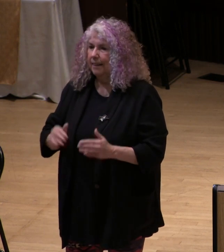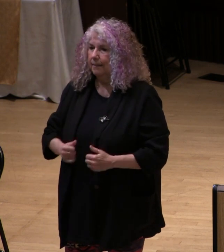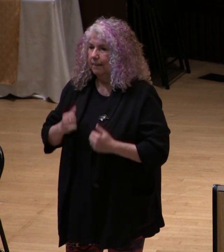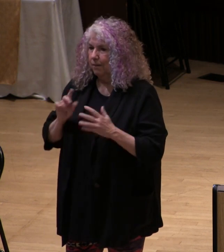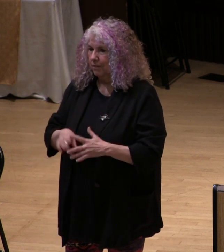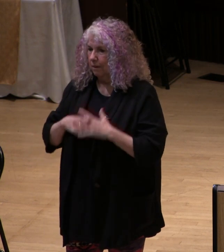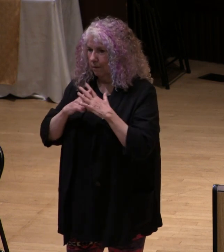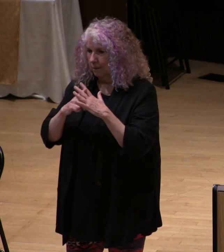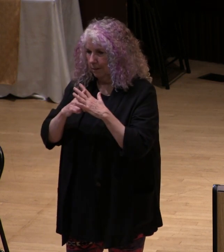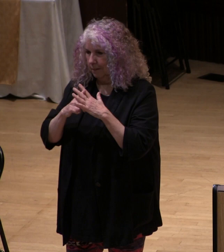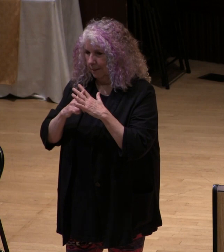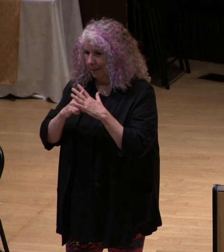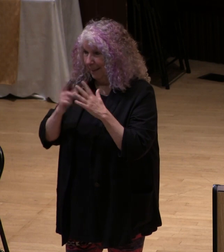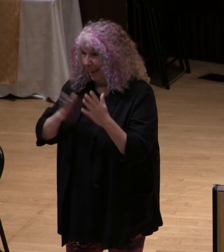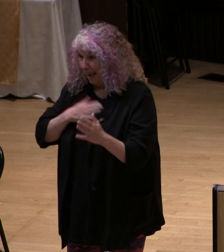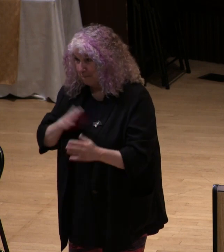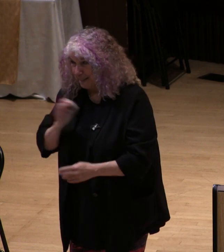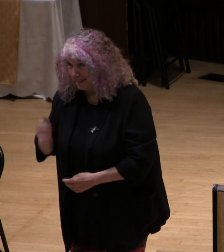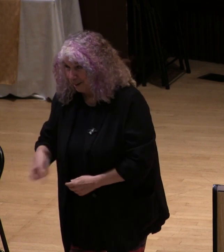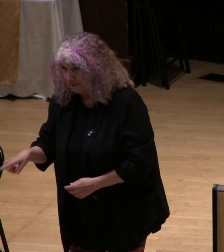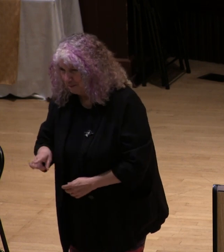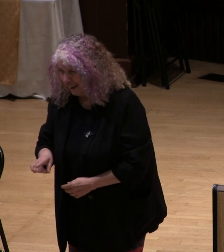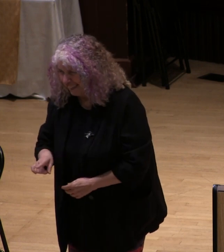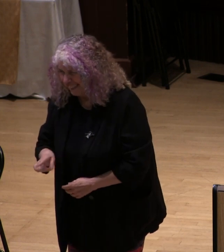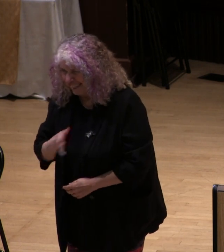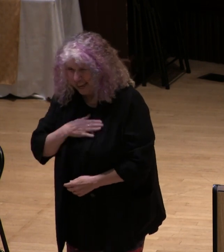begin. Happy Easter, everyone.